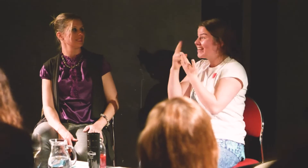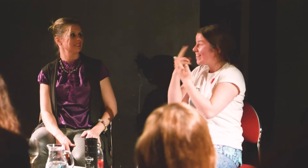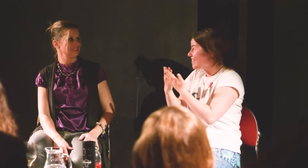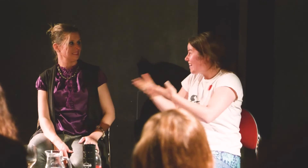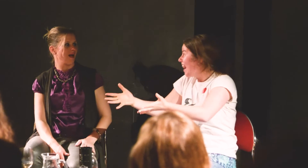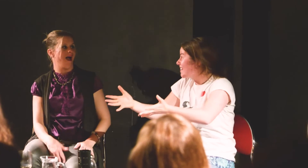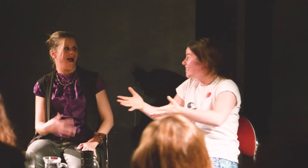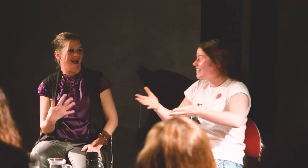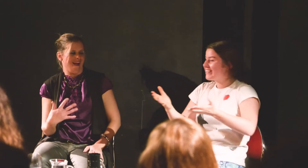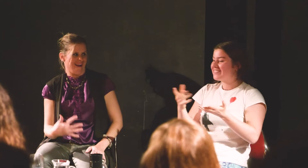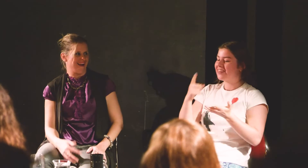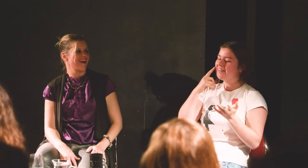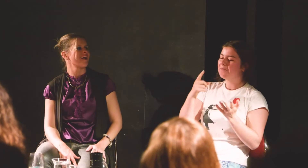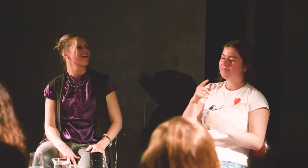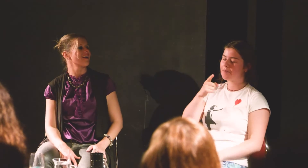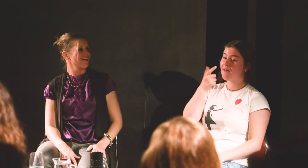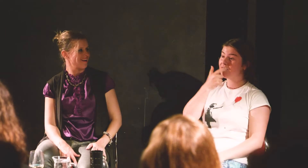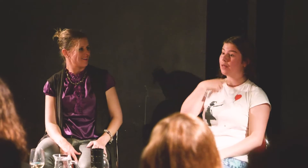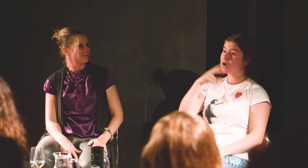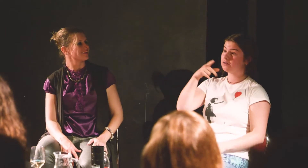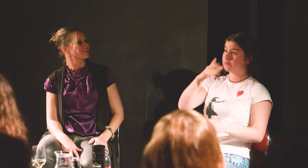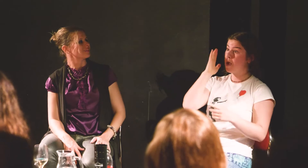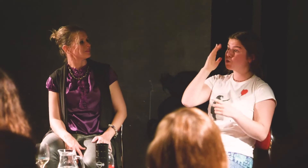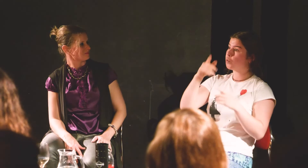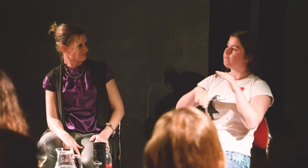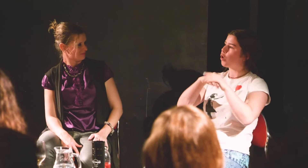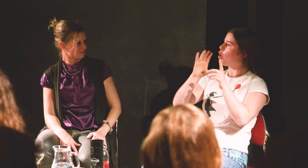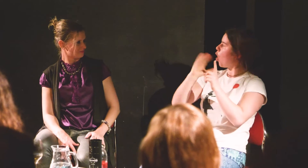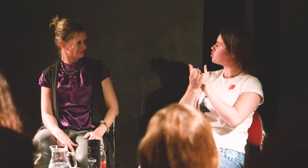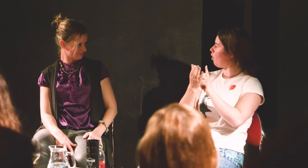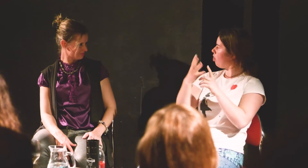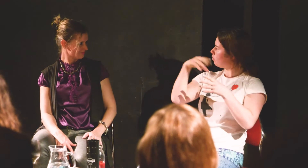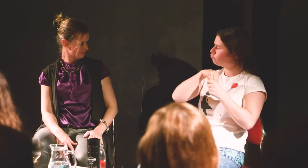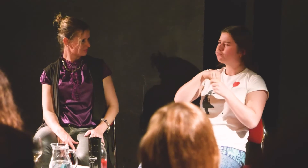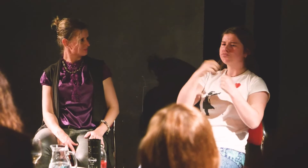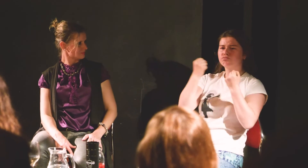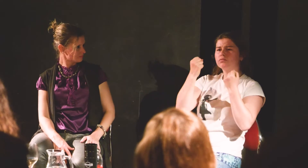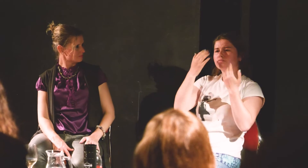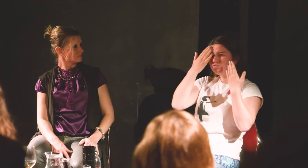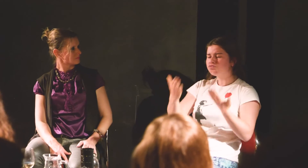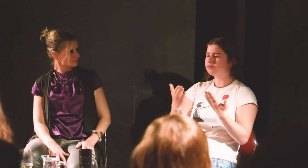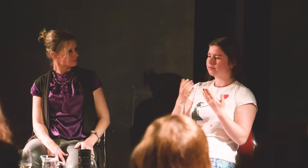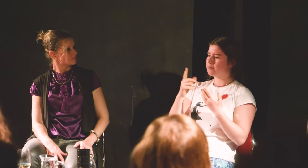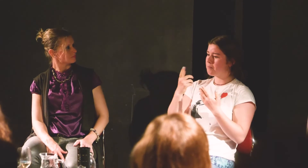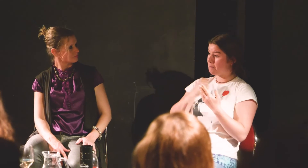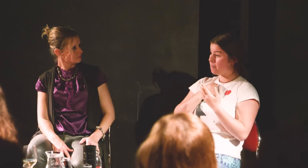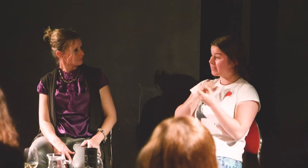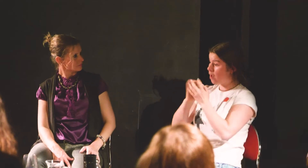at university studying, but unfortunately I don't get credits for that. But what's funny is that my school's really involved in